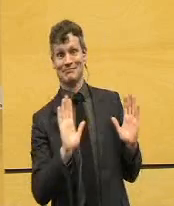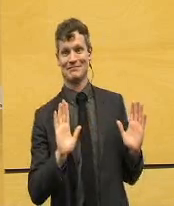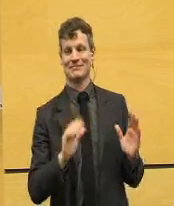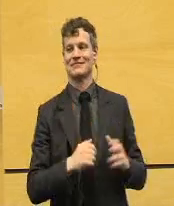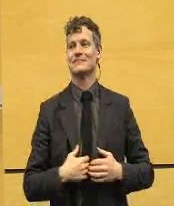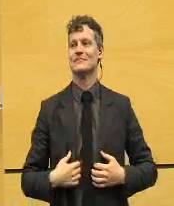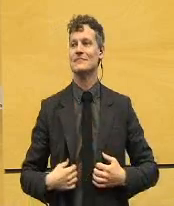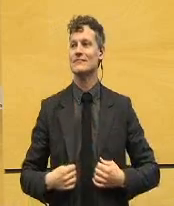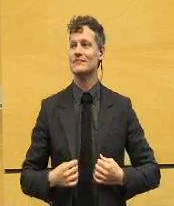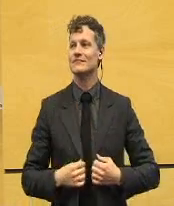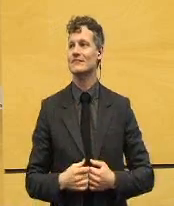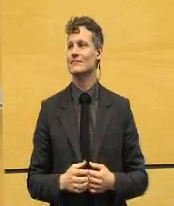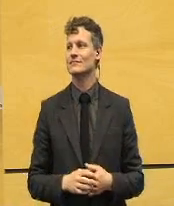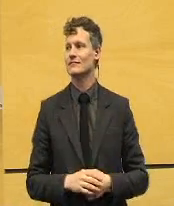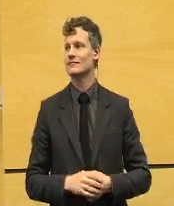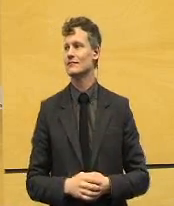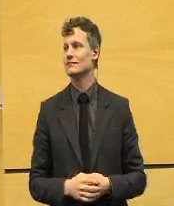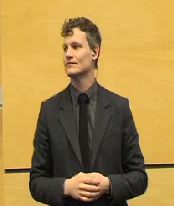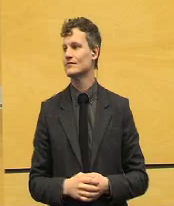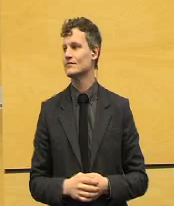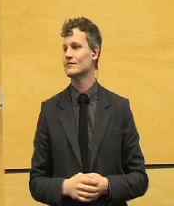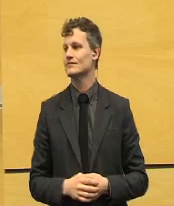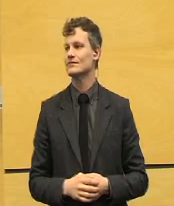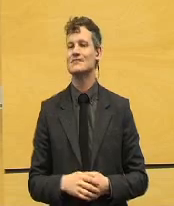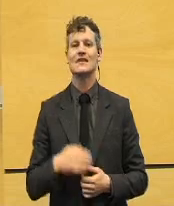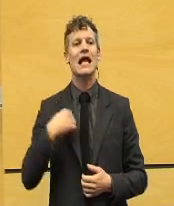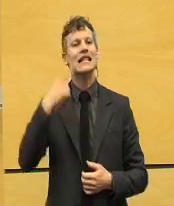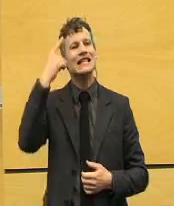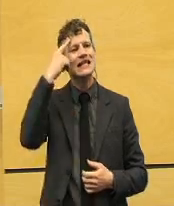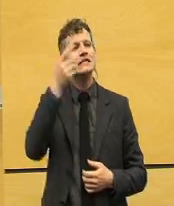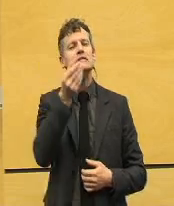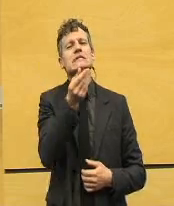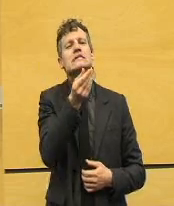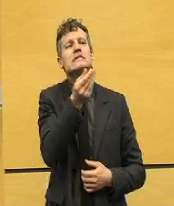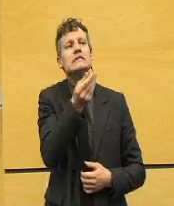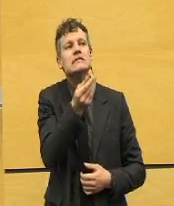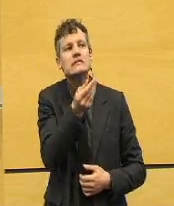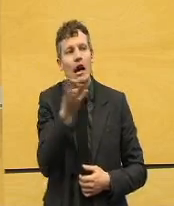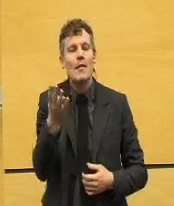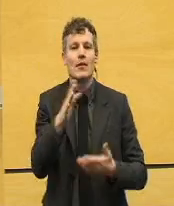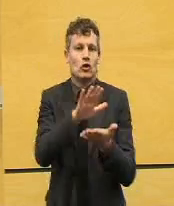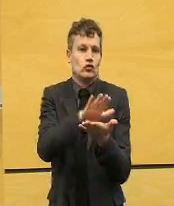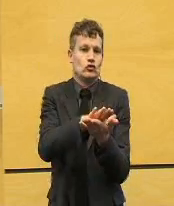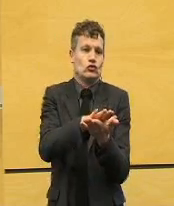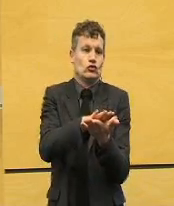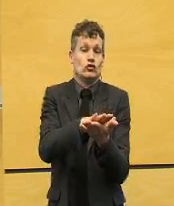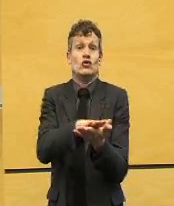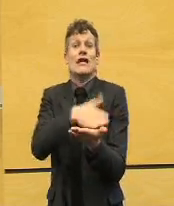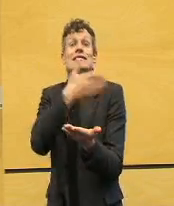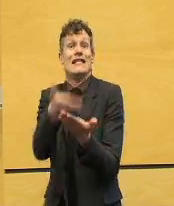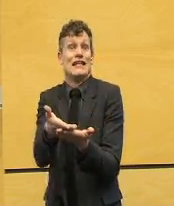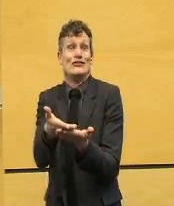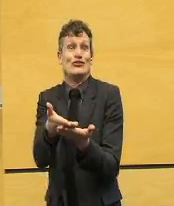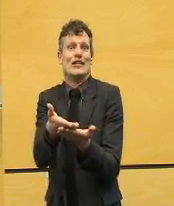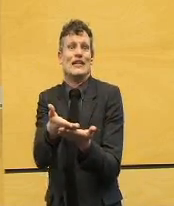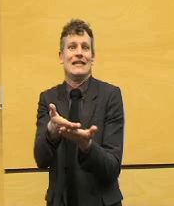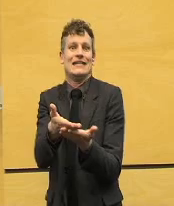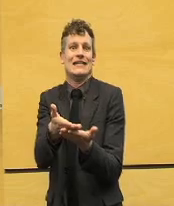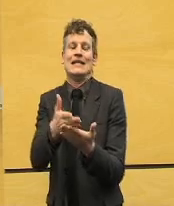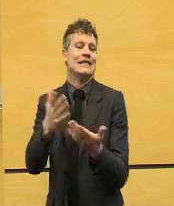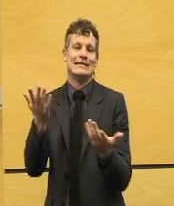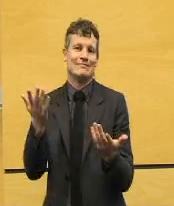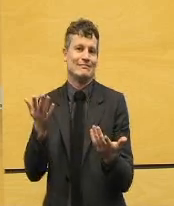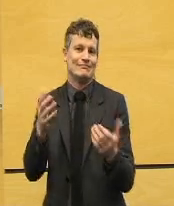Sometimes because of the mistake of this translation, it should translate impairment interactive